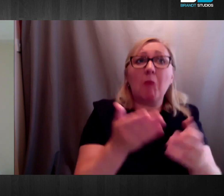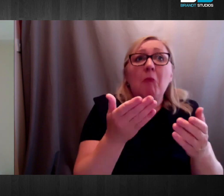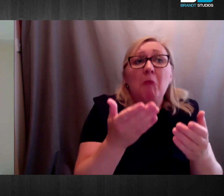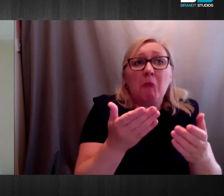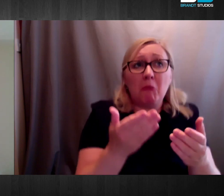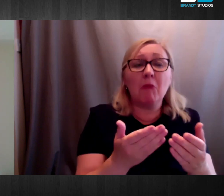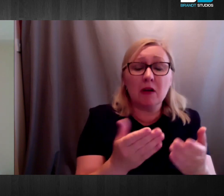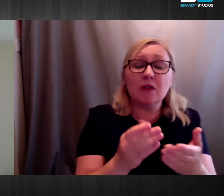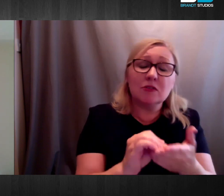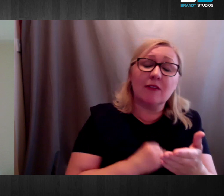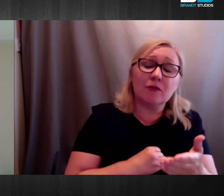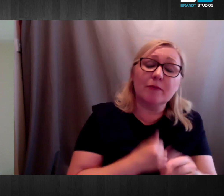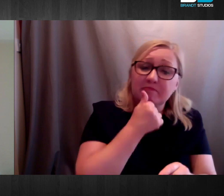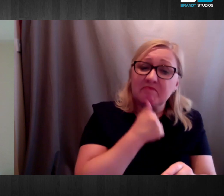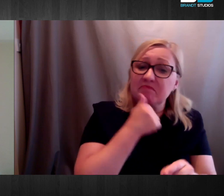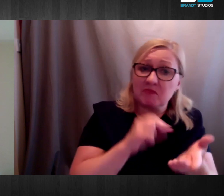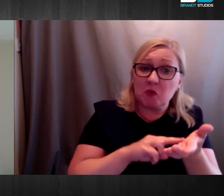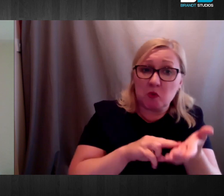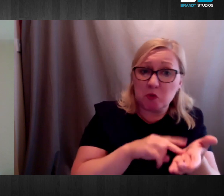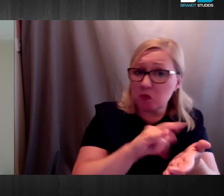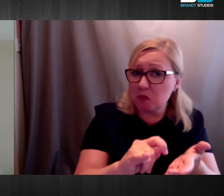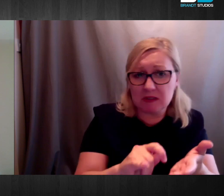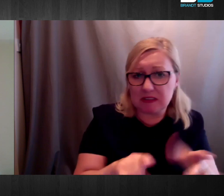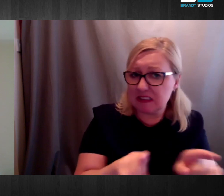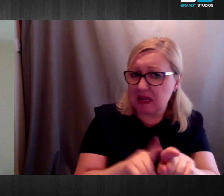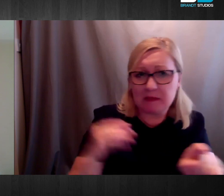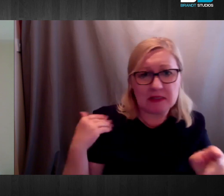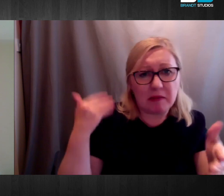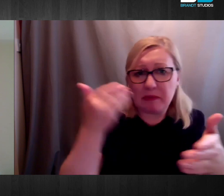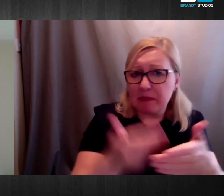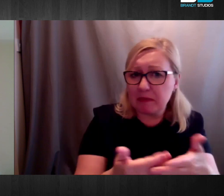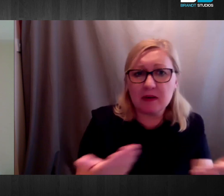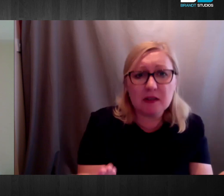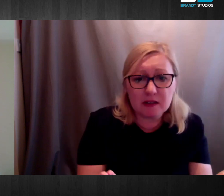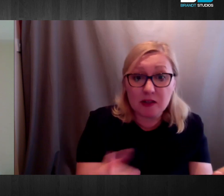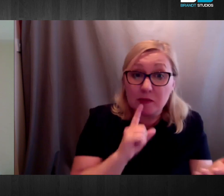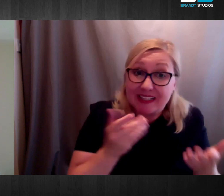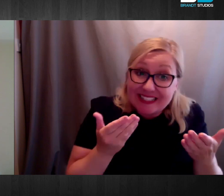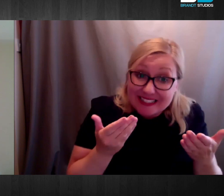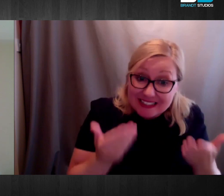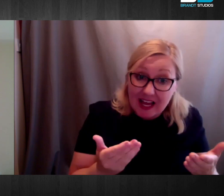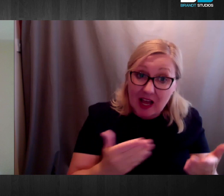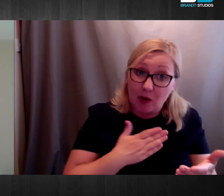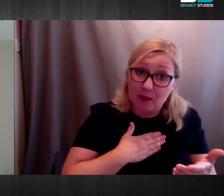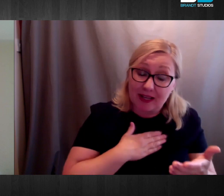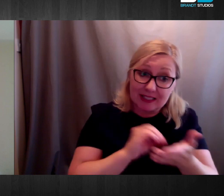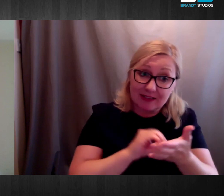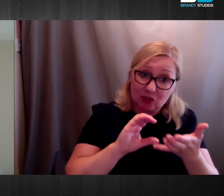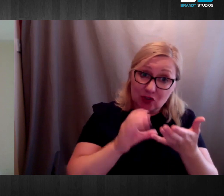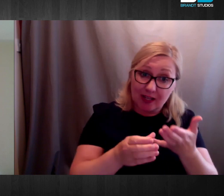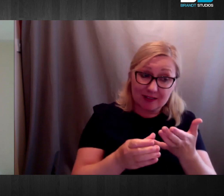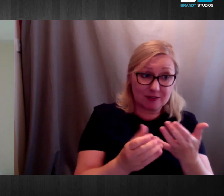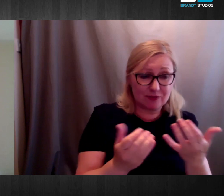that I'd love to be able to kind of spread that knowledge, have a voice in